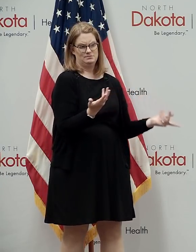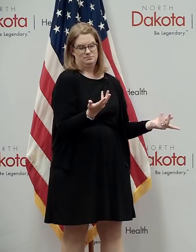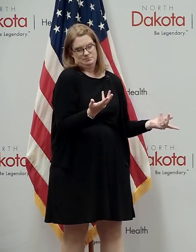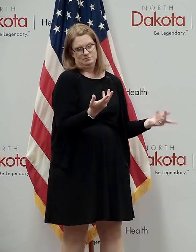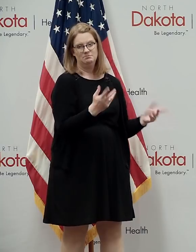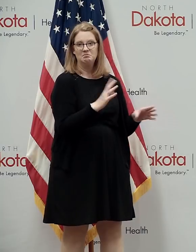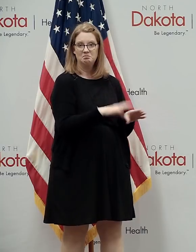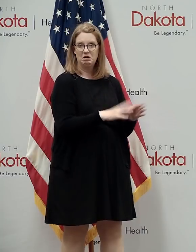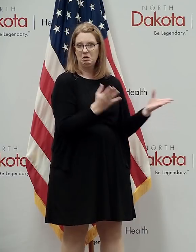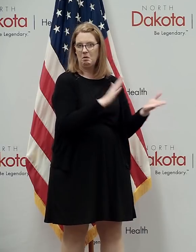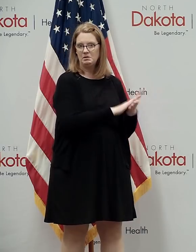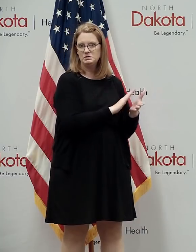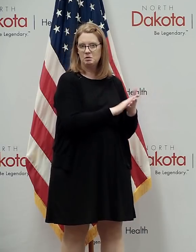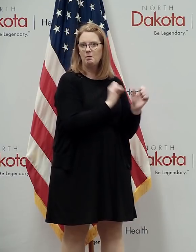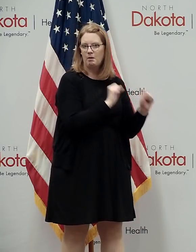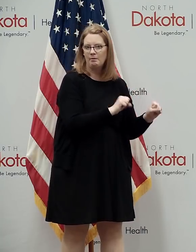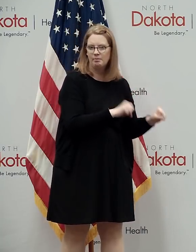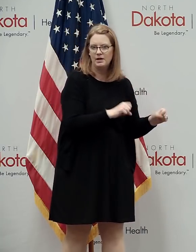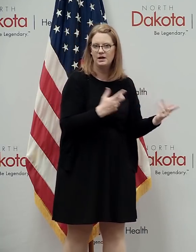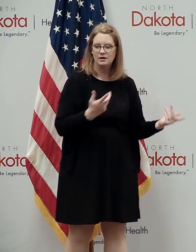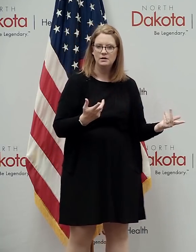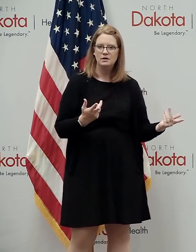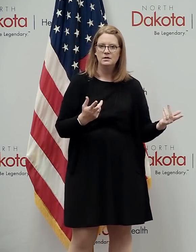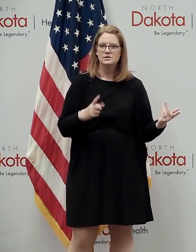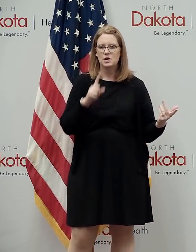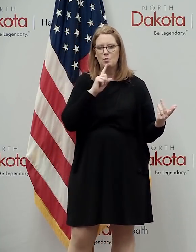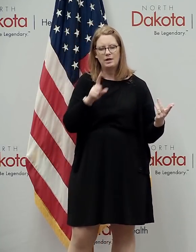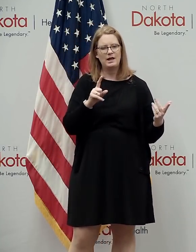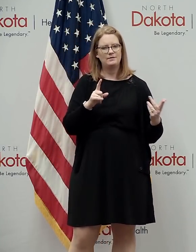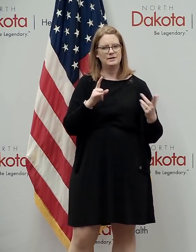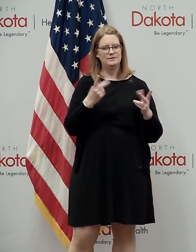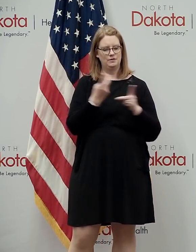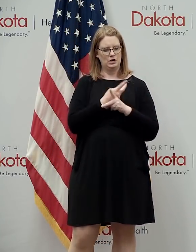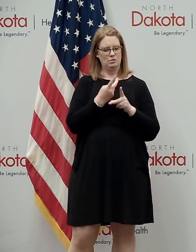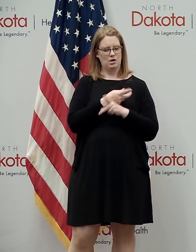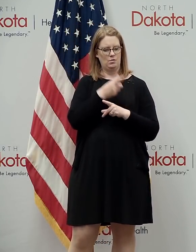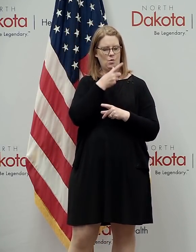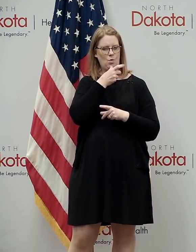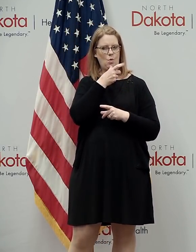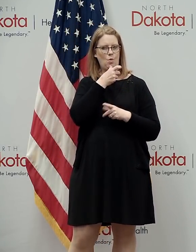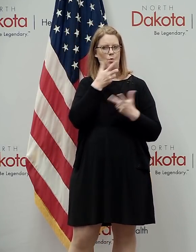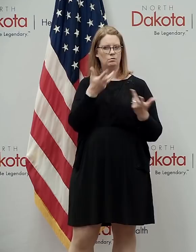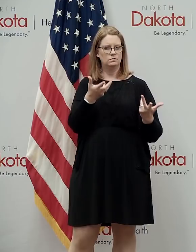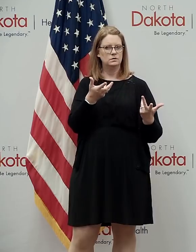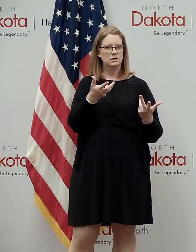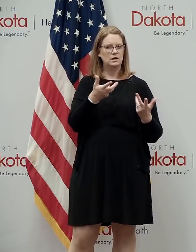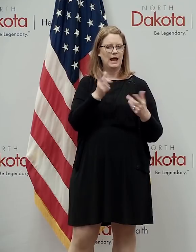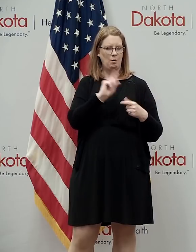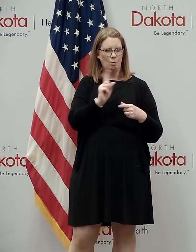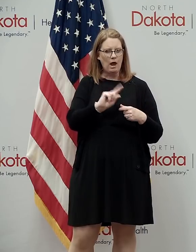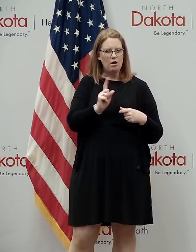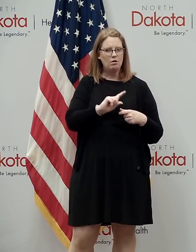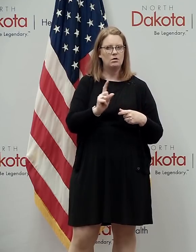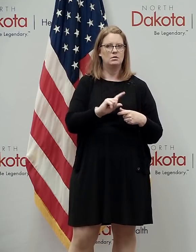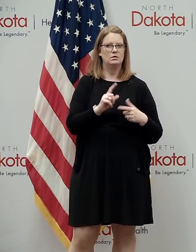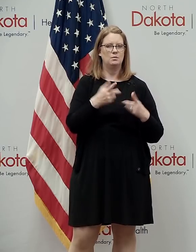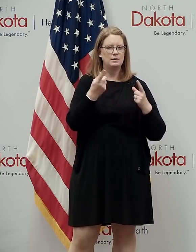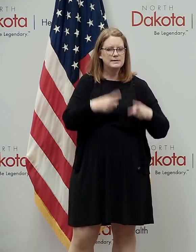and what the physical environment is, and then there's the context of who you're putting back in the building. You